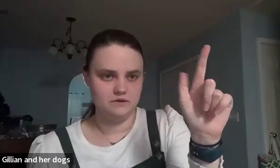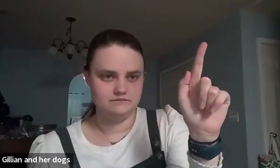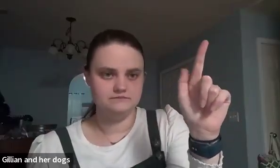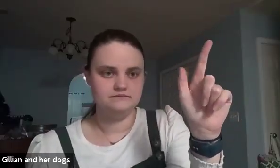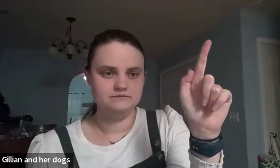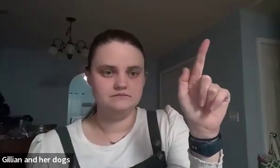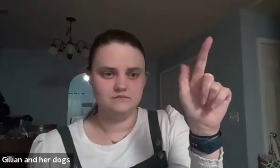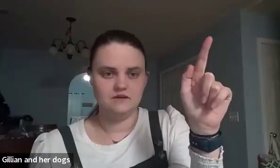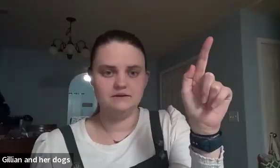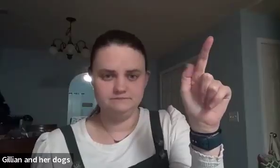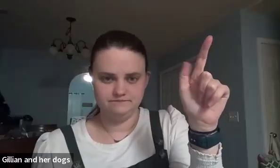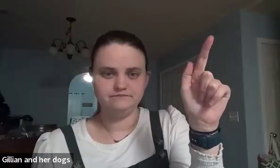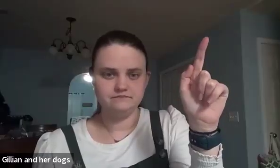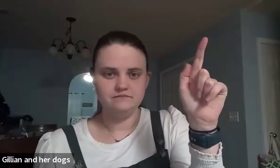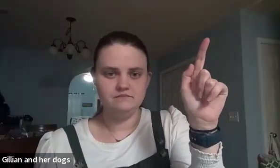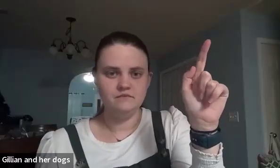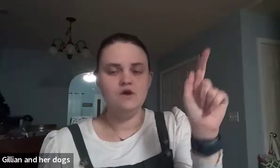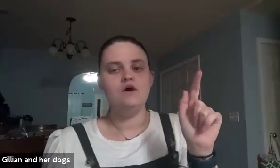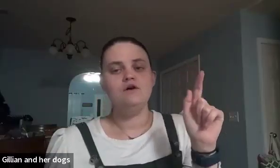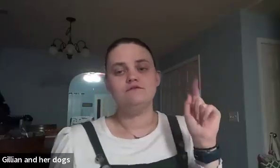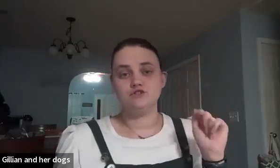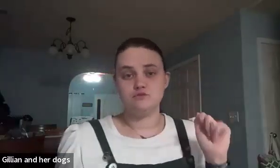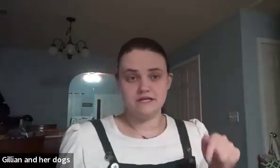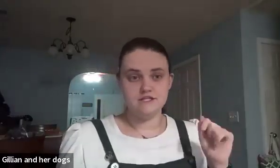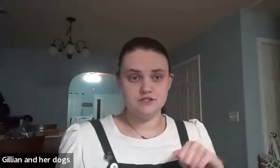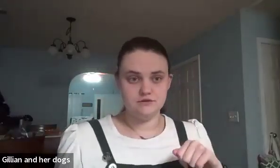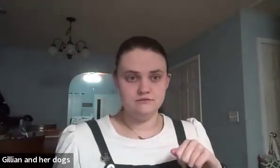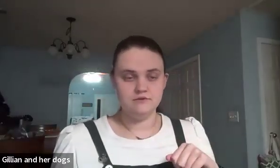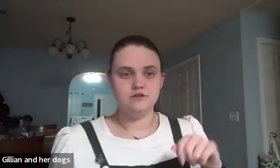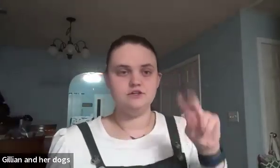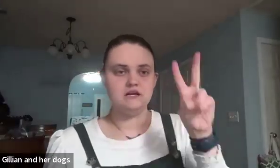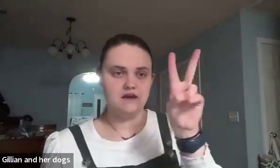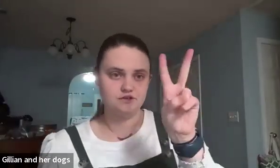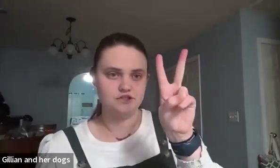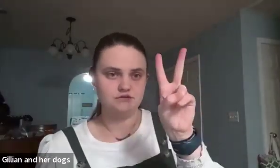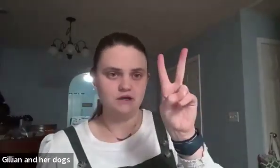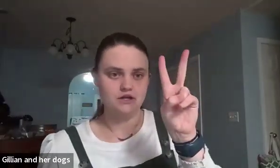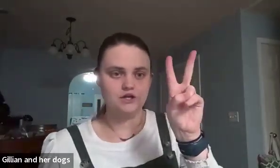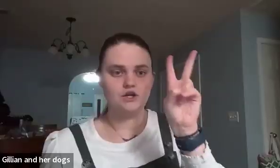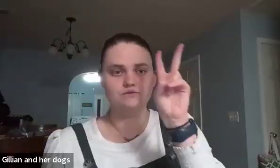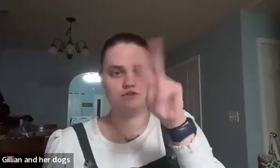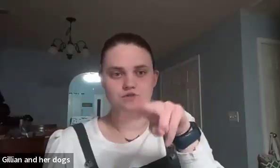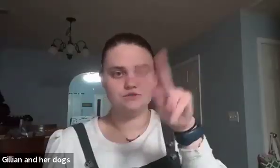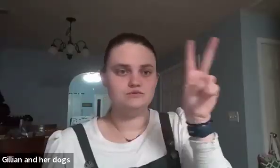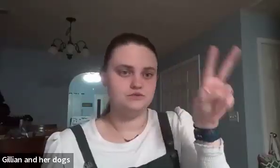21. Okay. For 22, you're going to have a 2 and you're going to go 2,